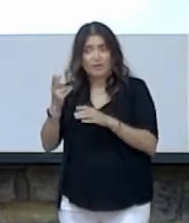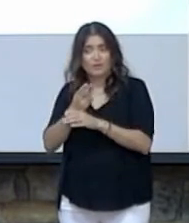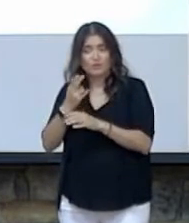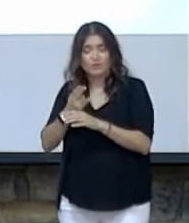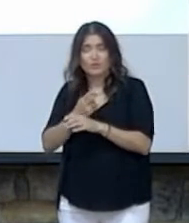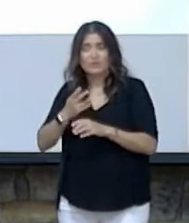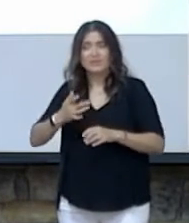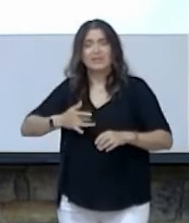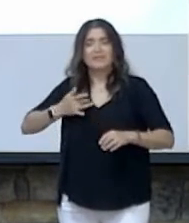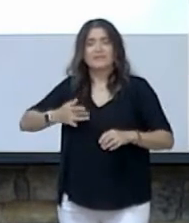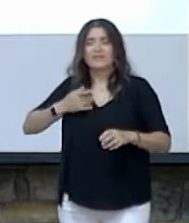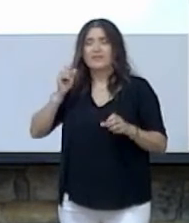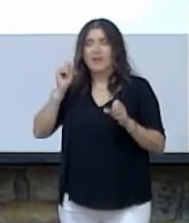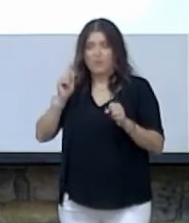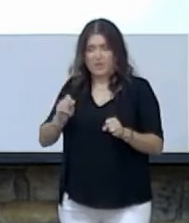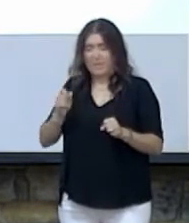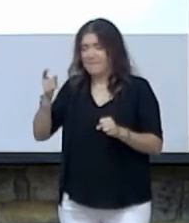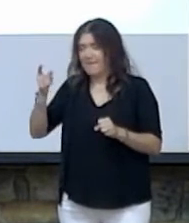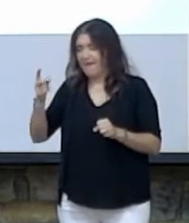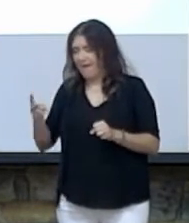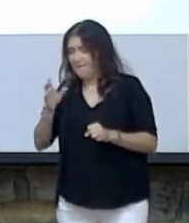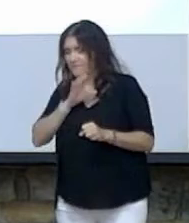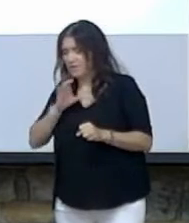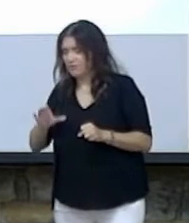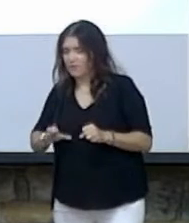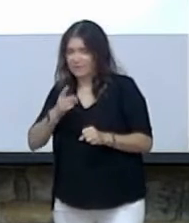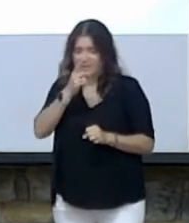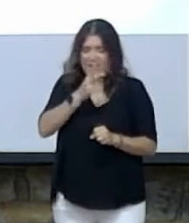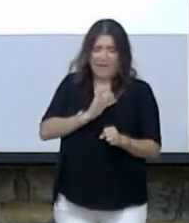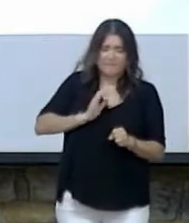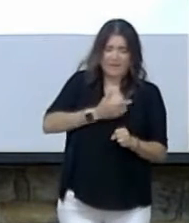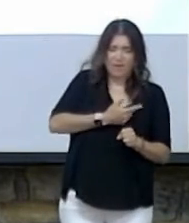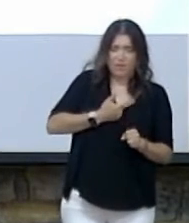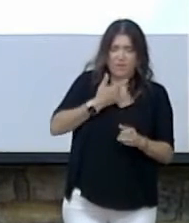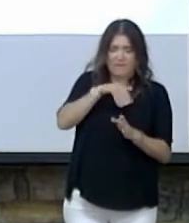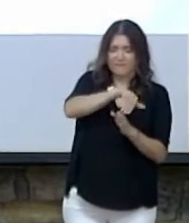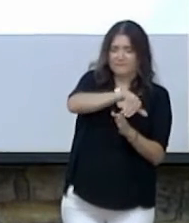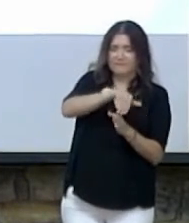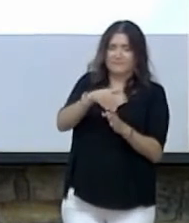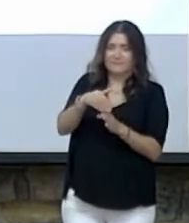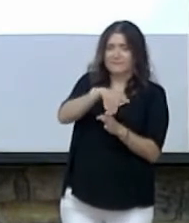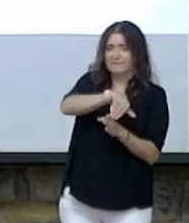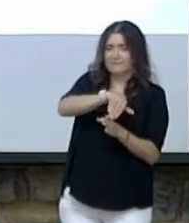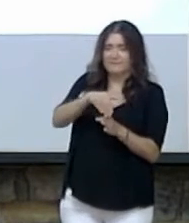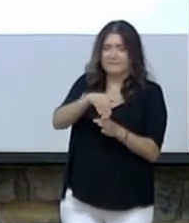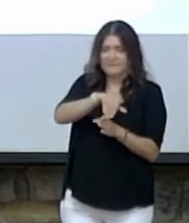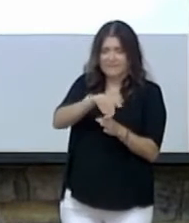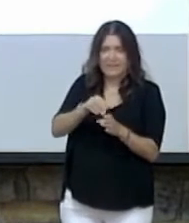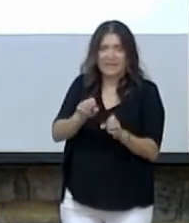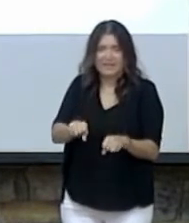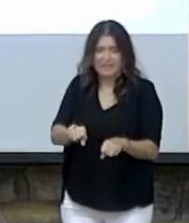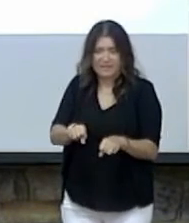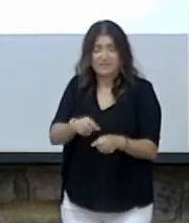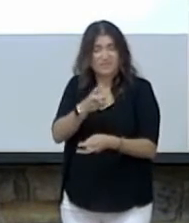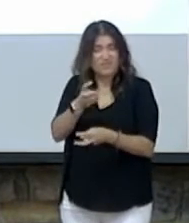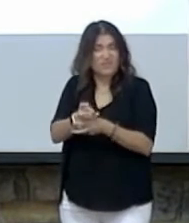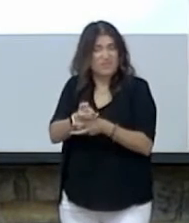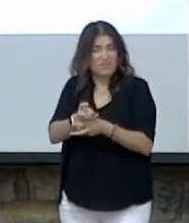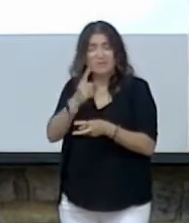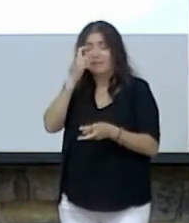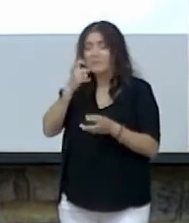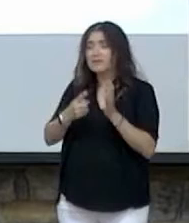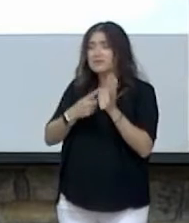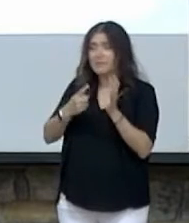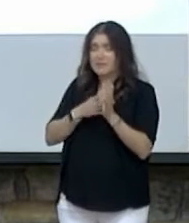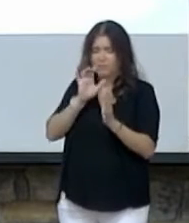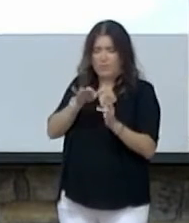we can be half in Christ and half in our own lives, however we want to be. And it's hard because sometimes when we find ourselves